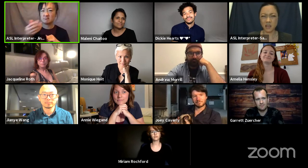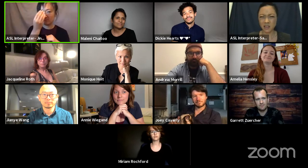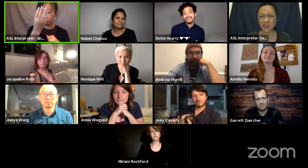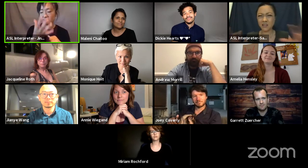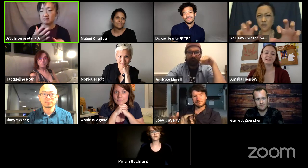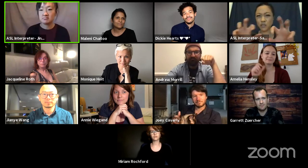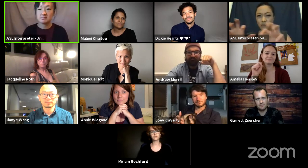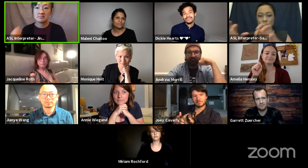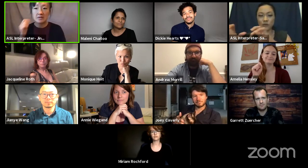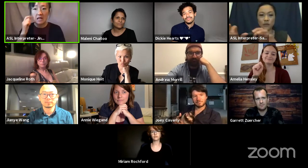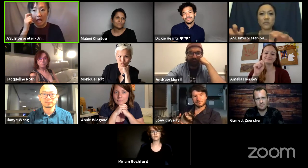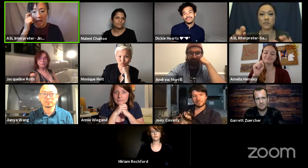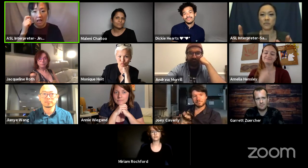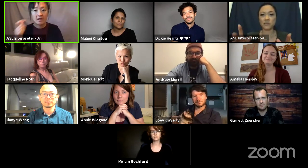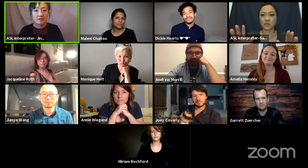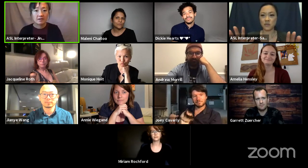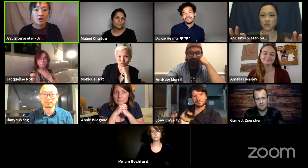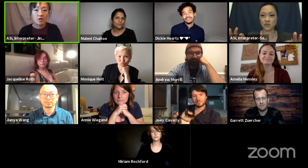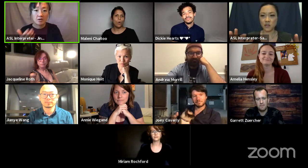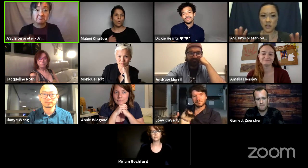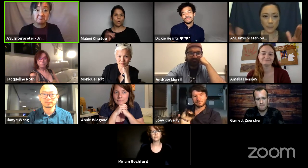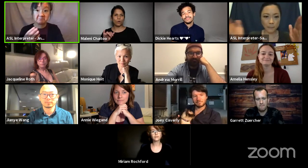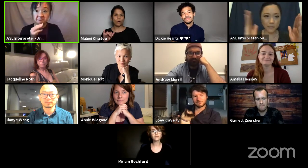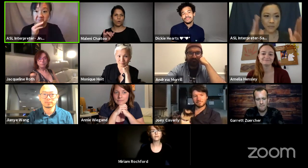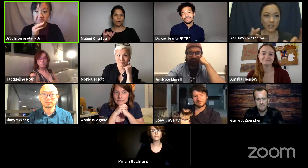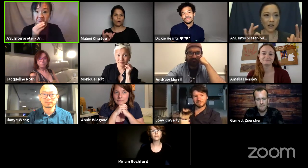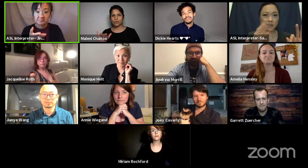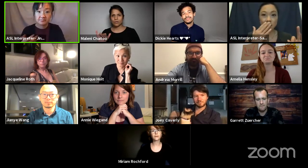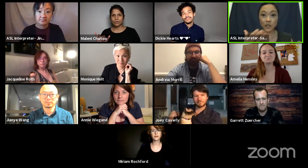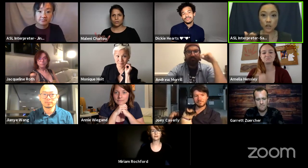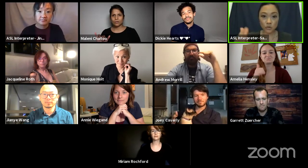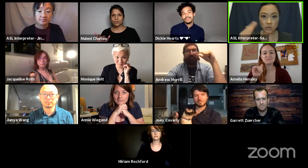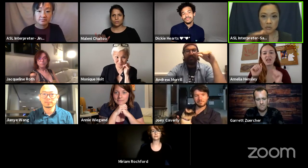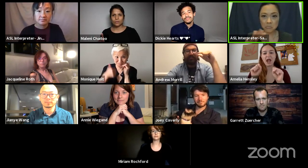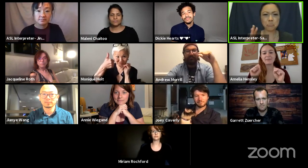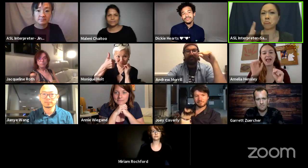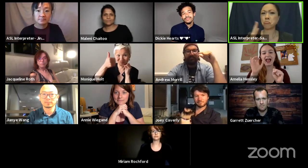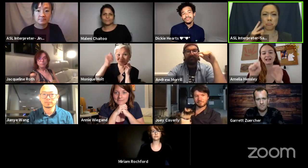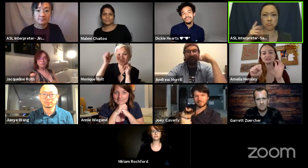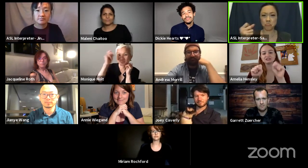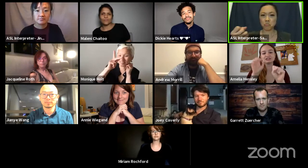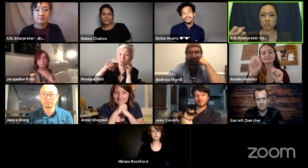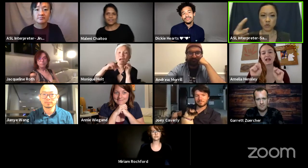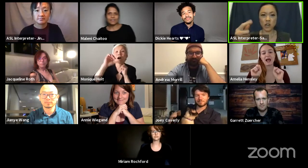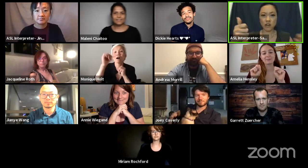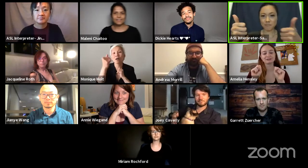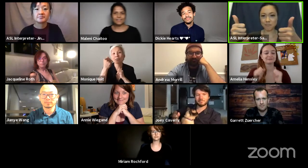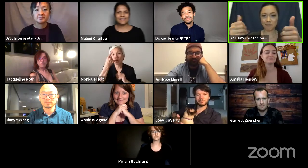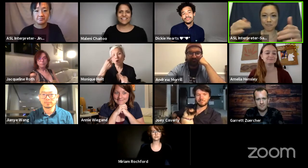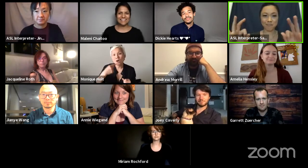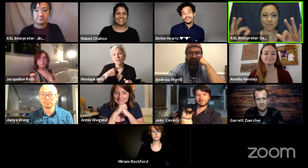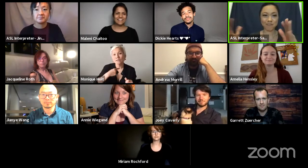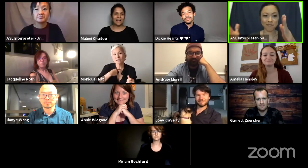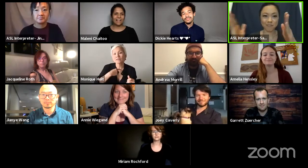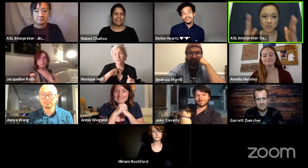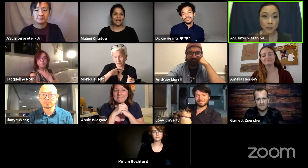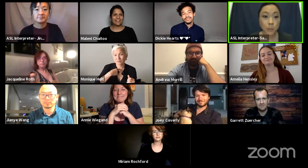Yeah, freezing. Okay, got it, thank you. Got it. And then